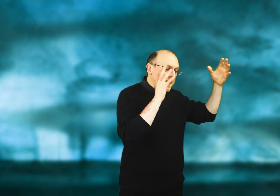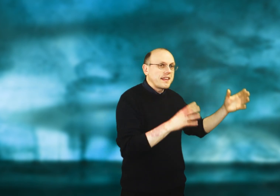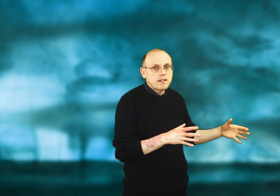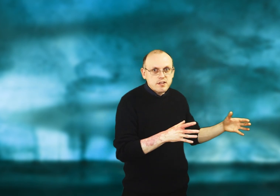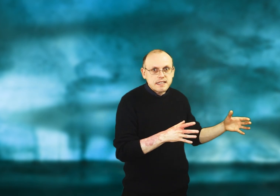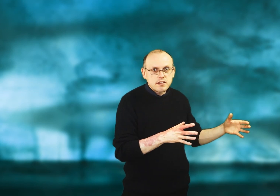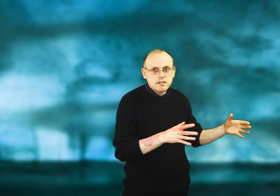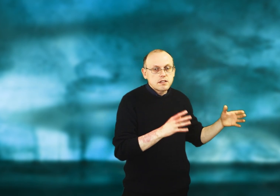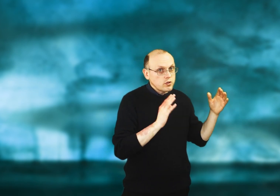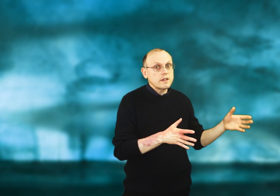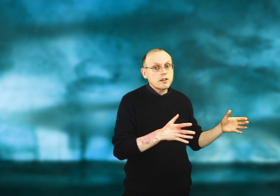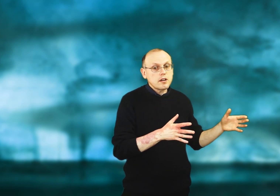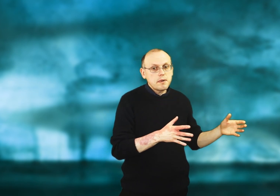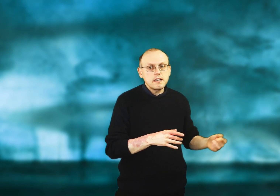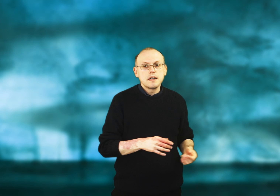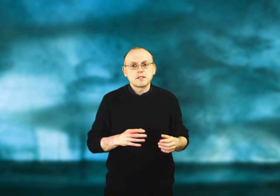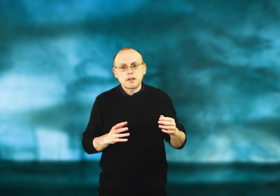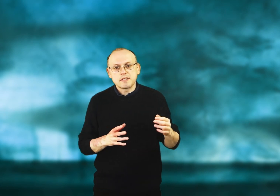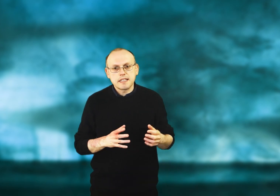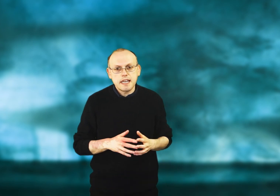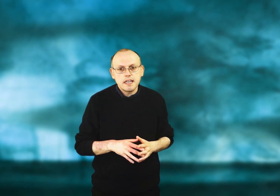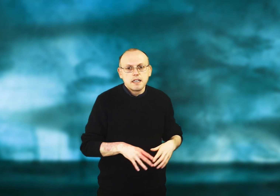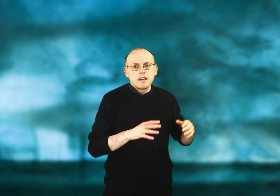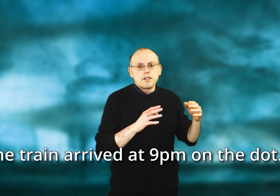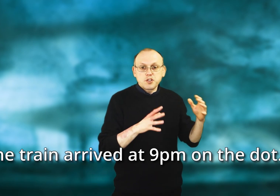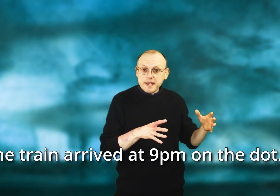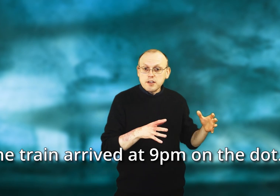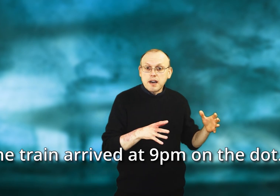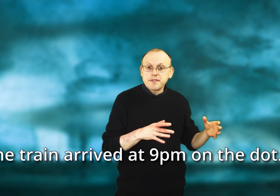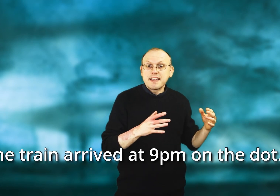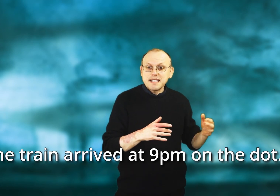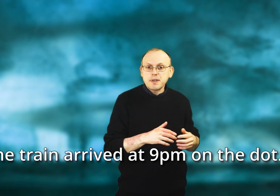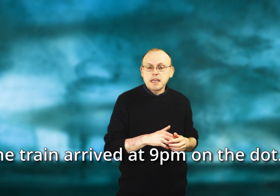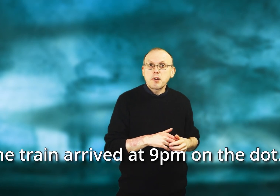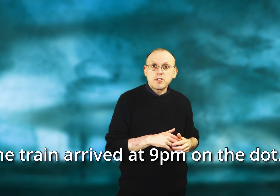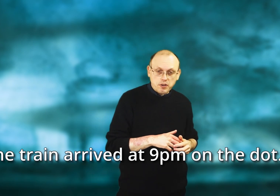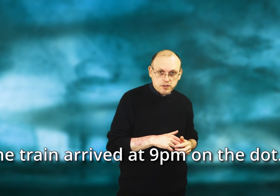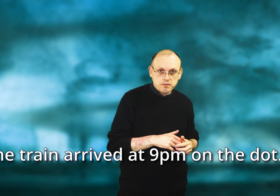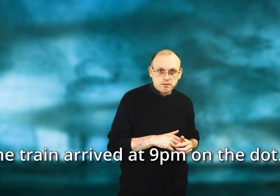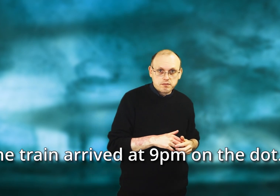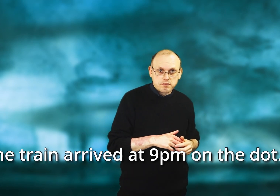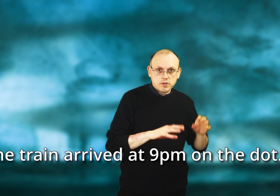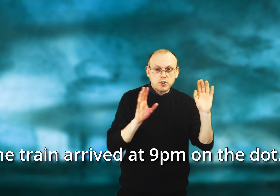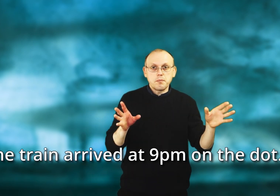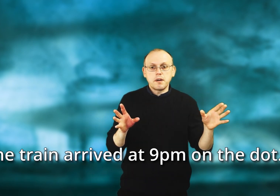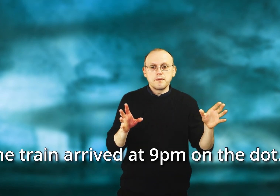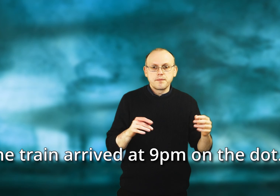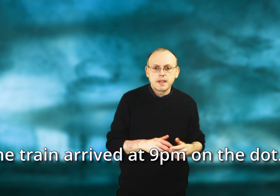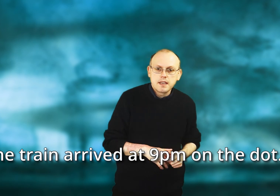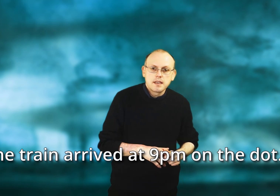end of the sentence, you don't need a comma. So I could say, the train arrived at 9 p.m. on the dot. No comma. But